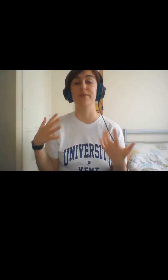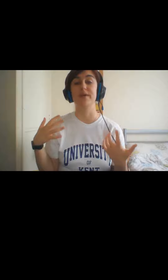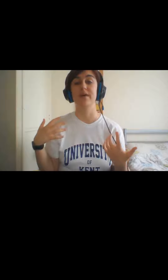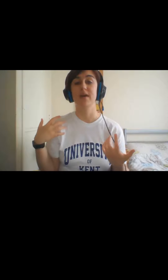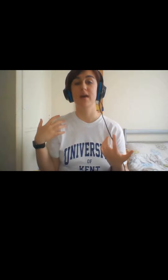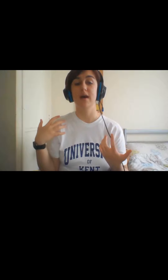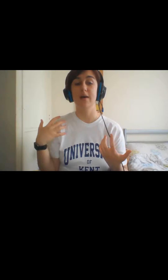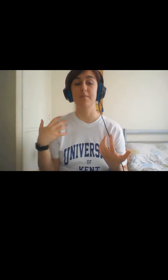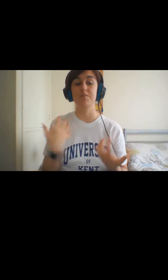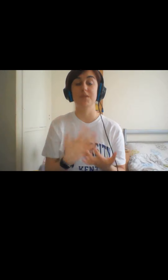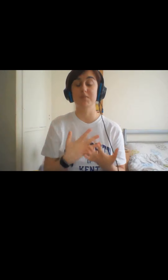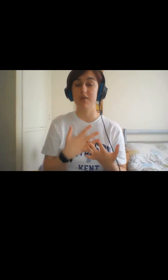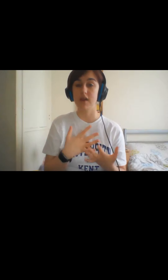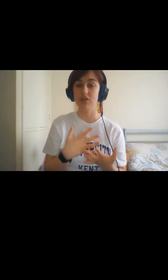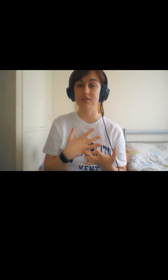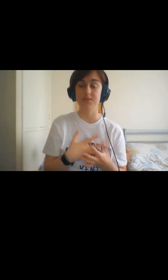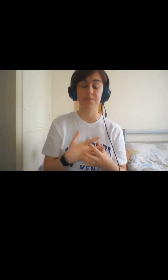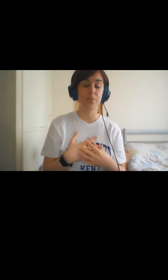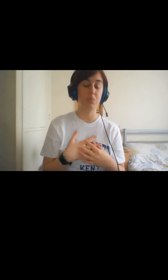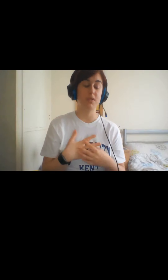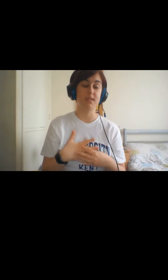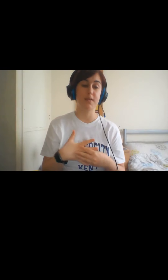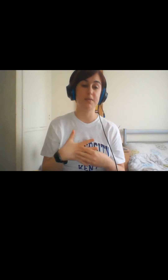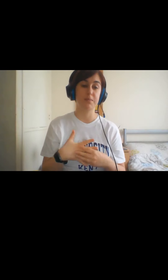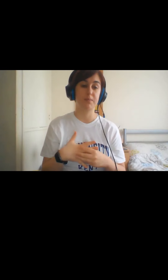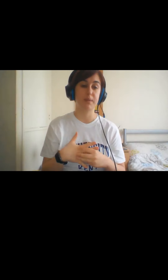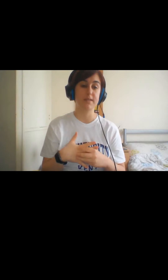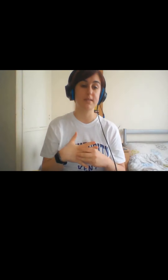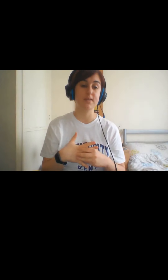over some directions when we did towns and places.